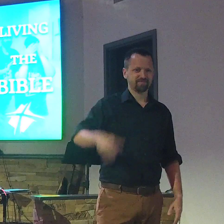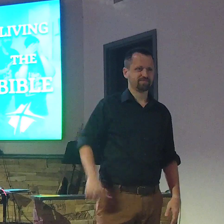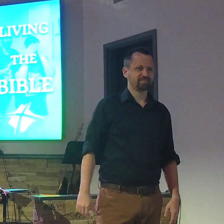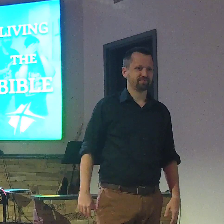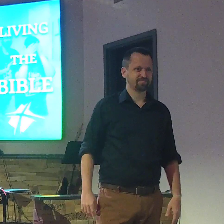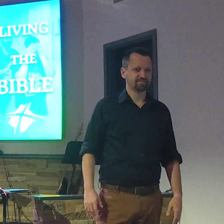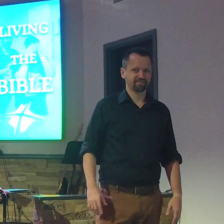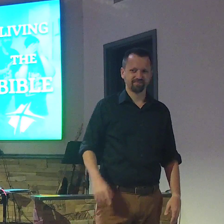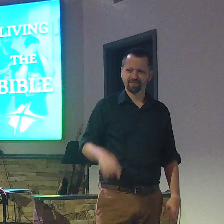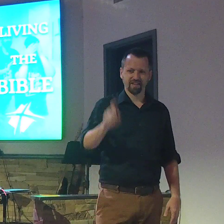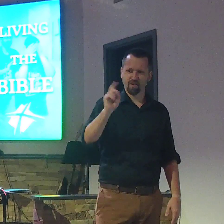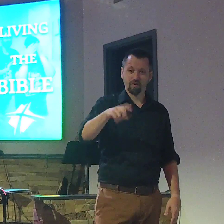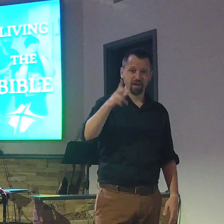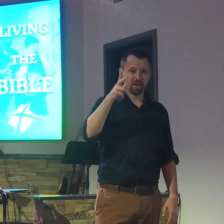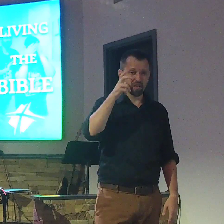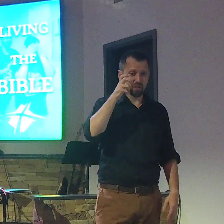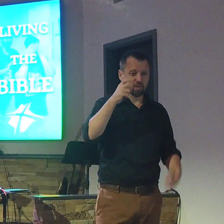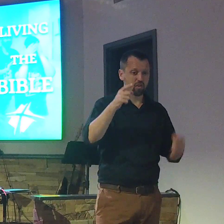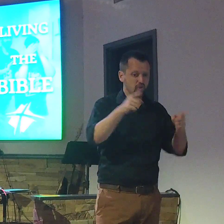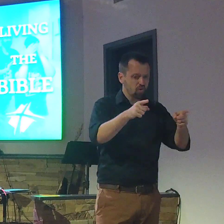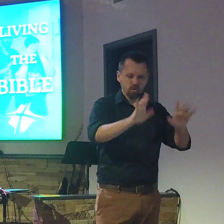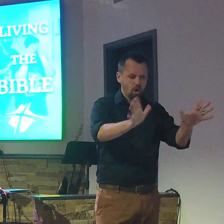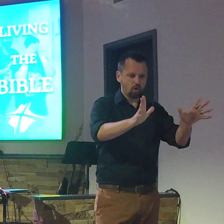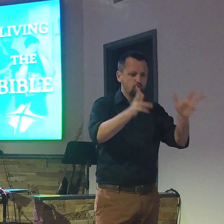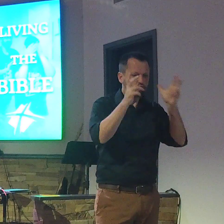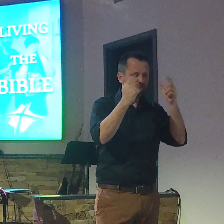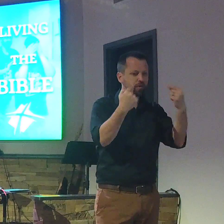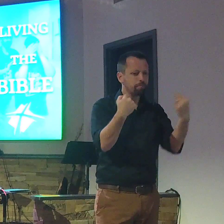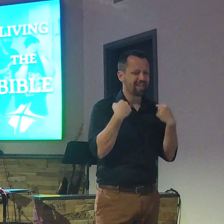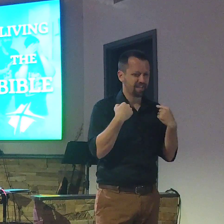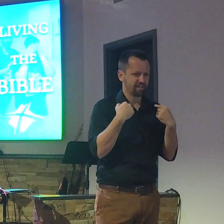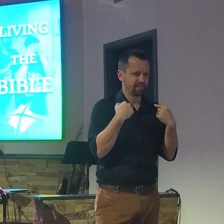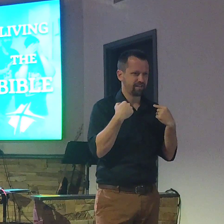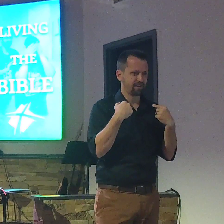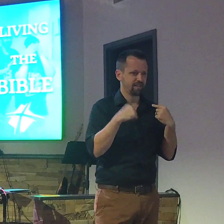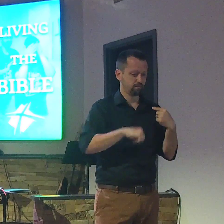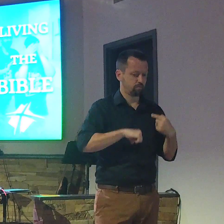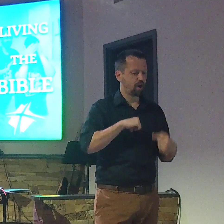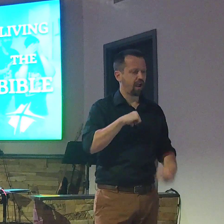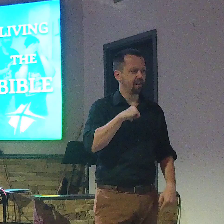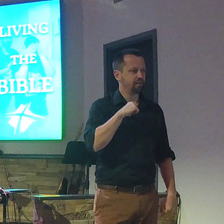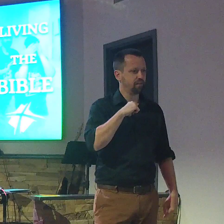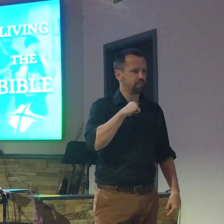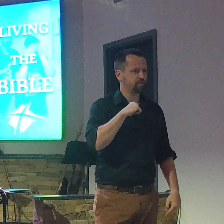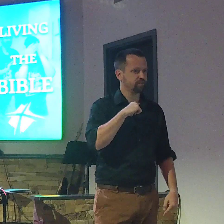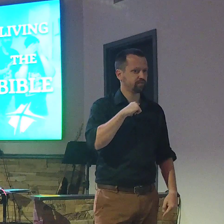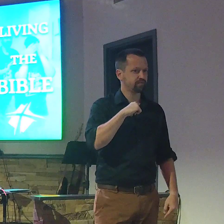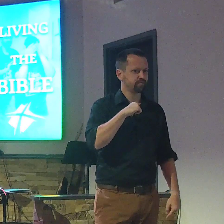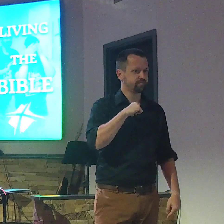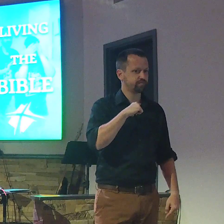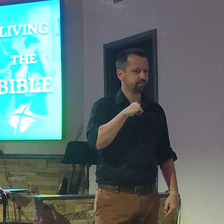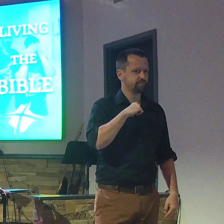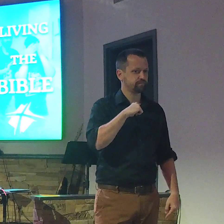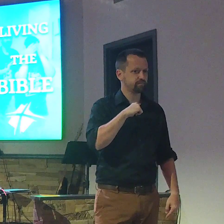need to listen to you. You need to listen to me. Pride.